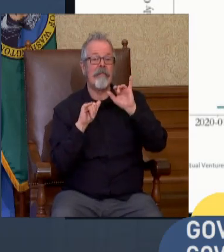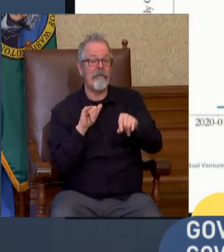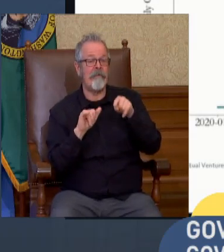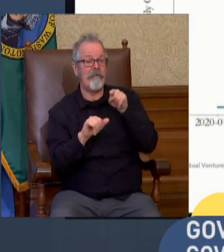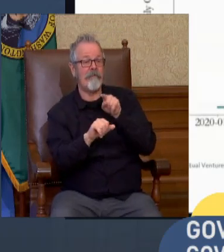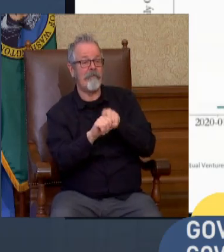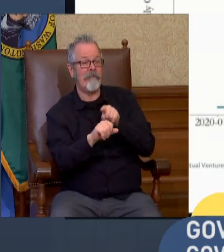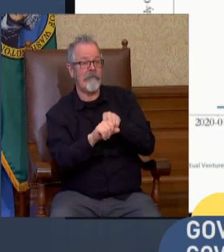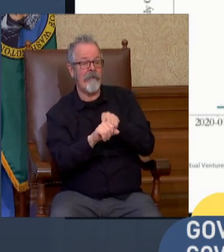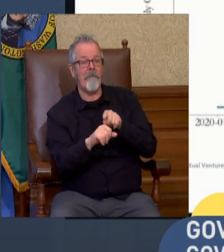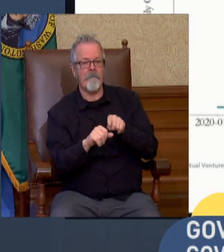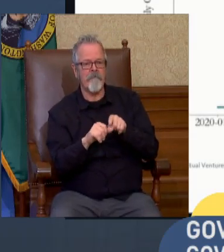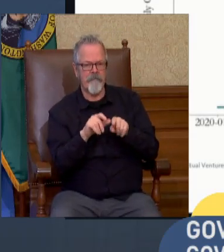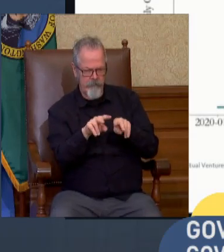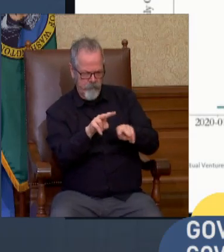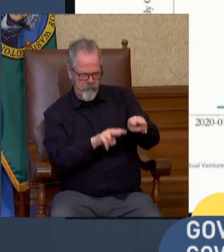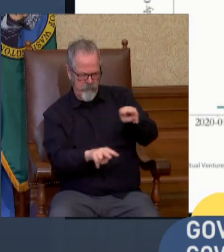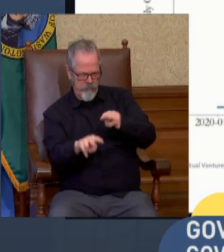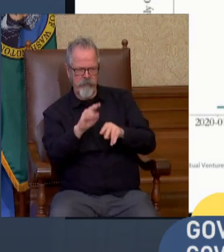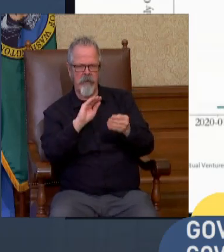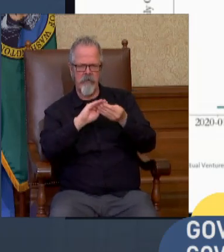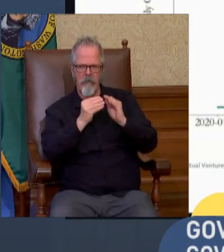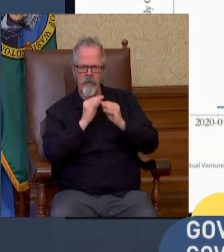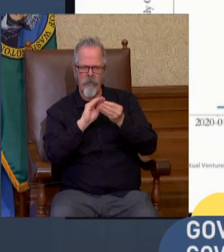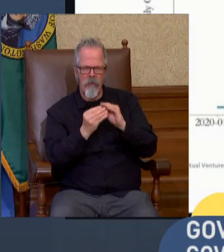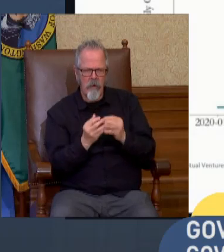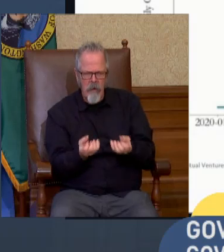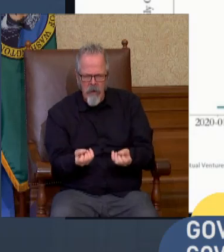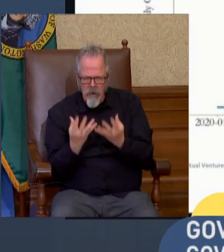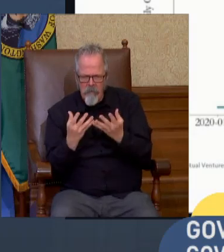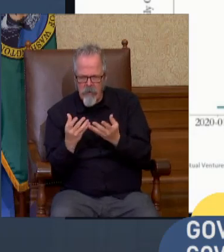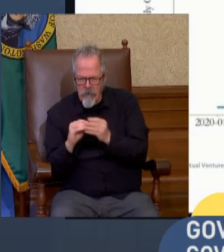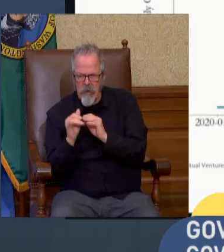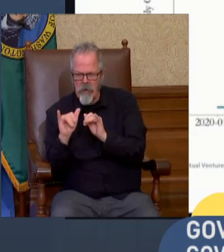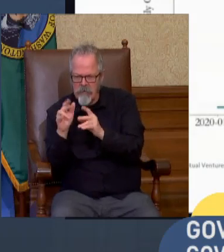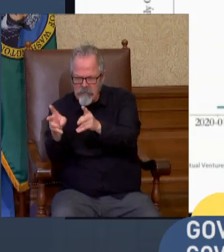of the disease, and they provide a projection into the future.